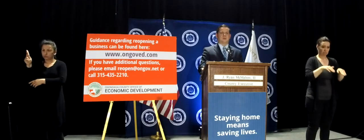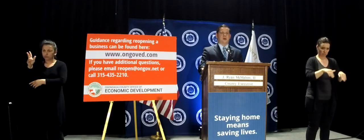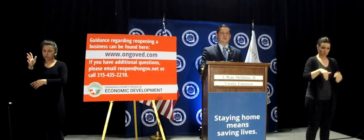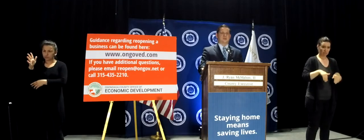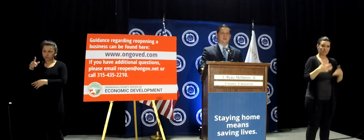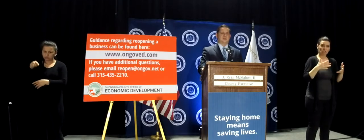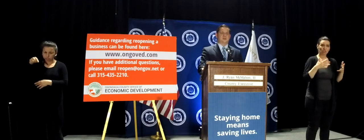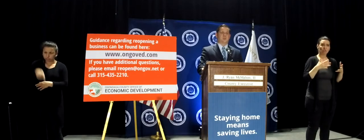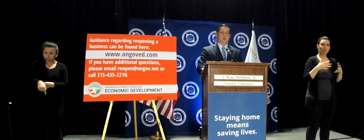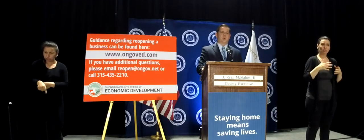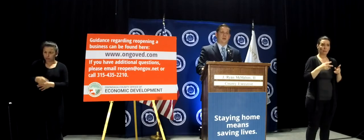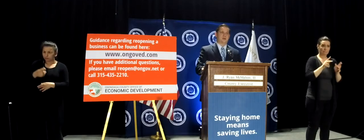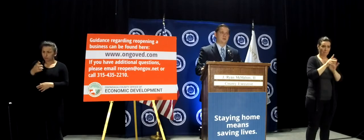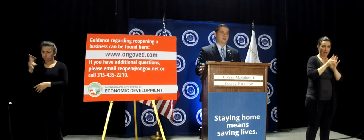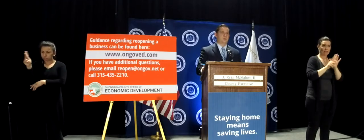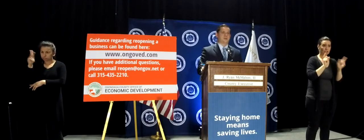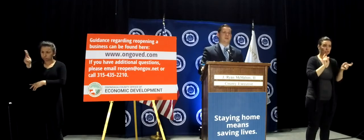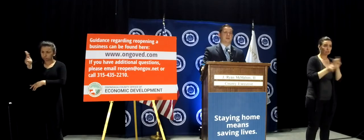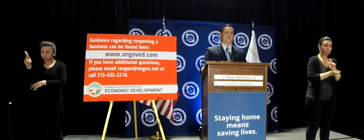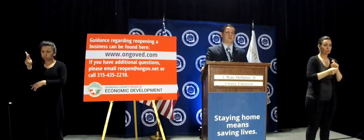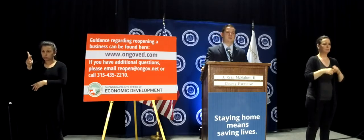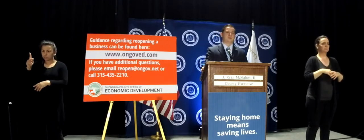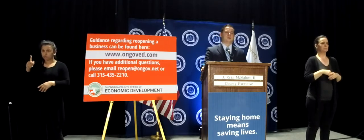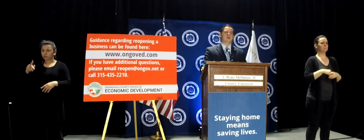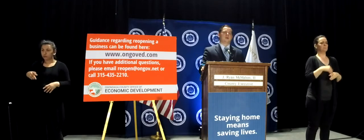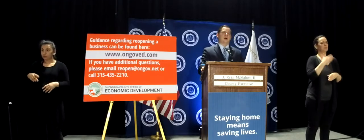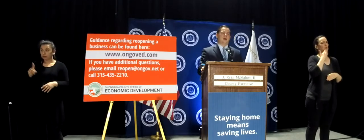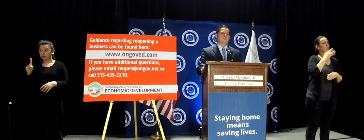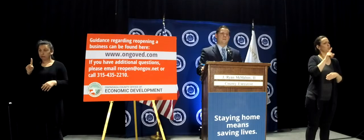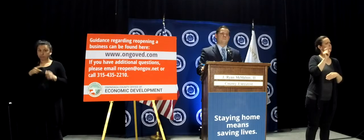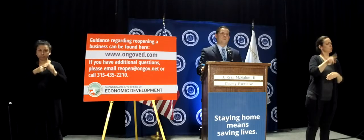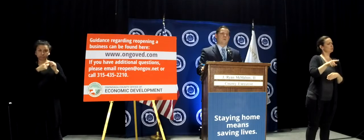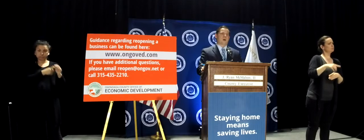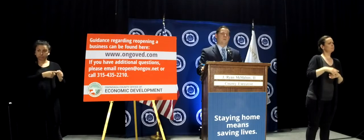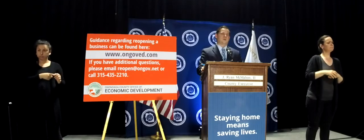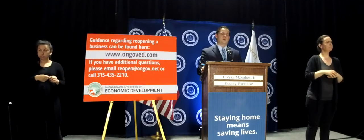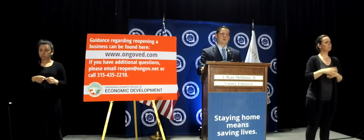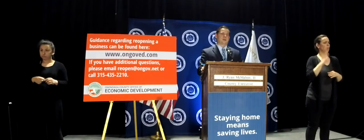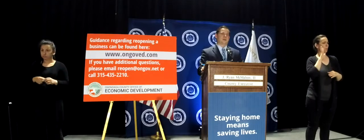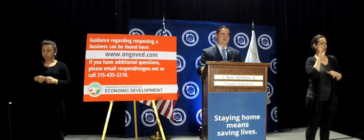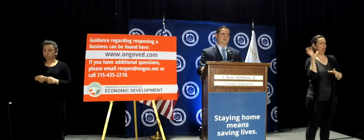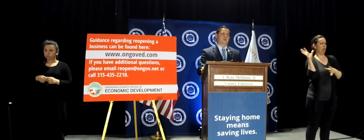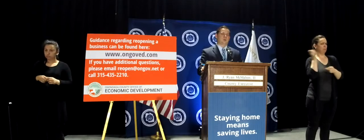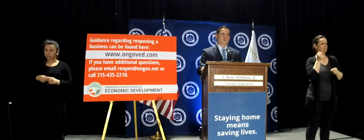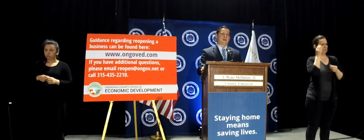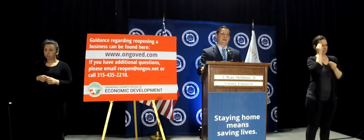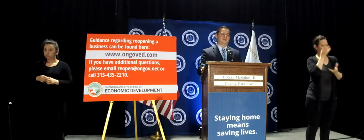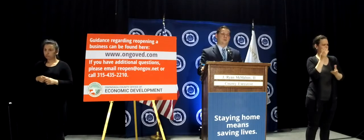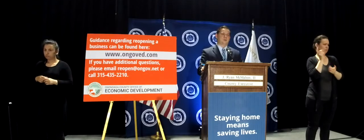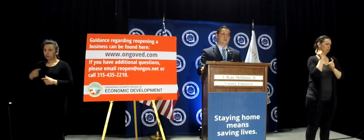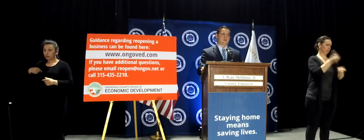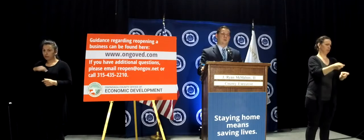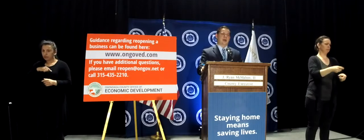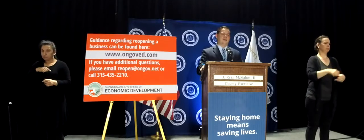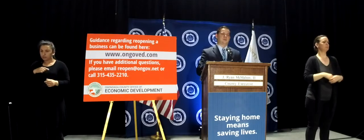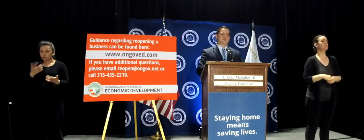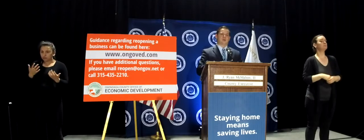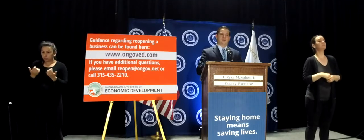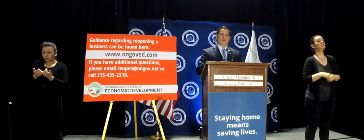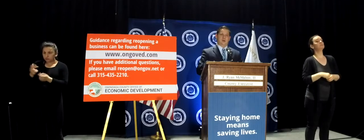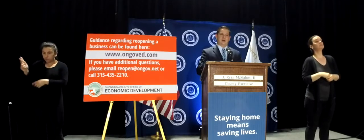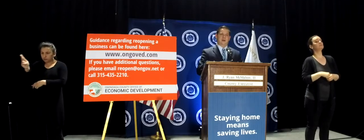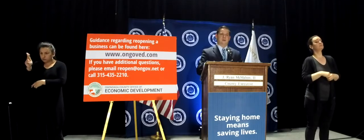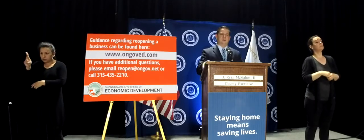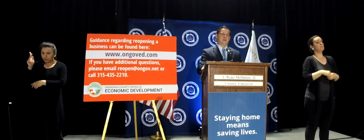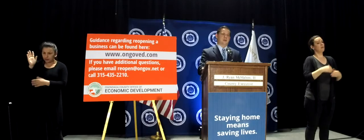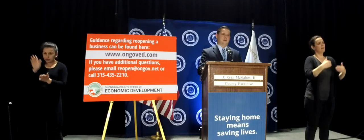specific questions. I think that's an important one, Andrew, that we'll get you that information about. But certainly related to, we have some